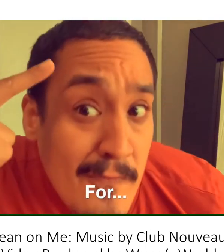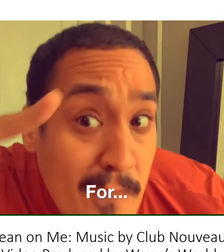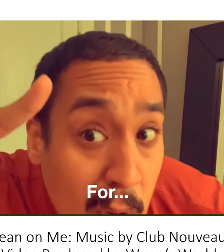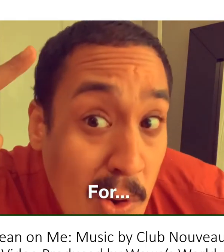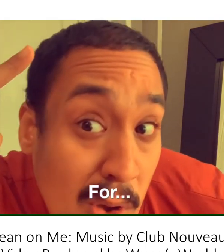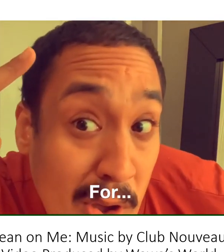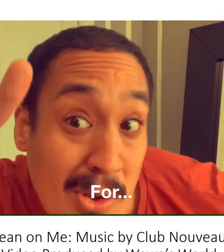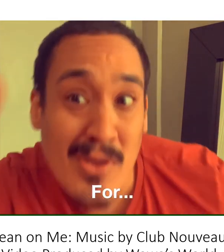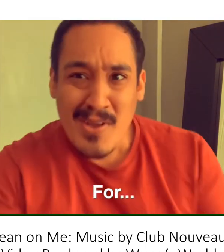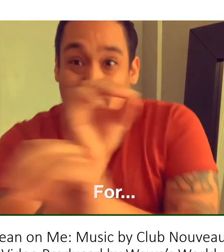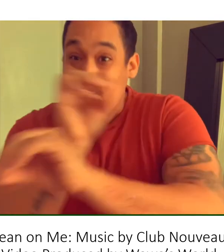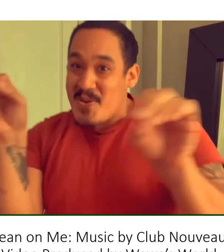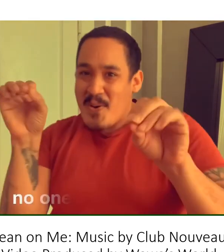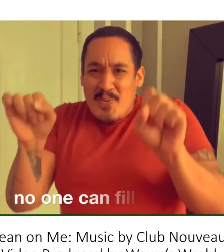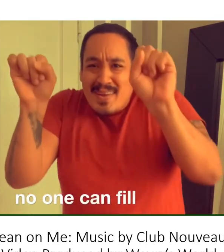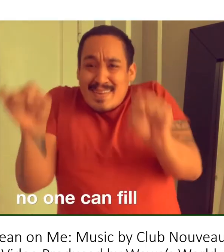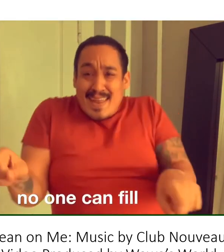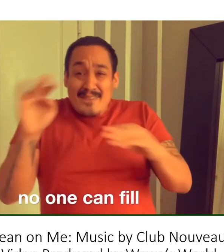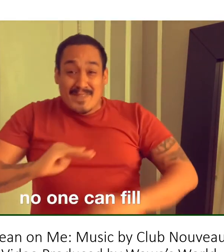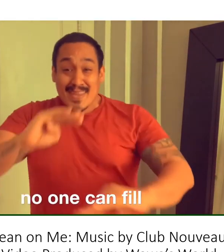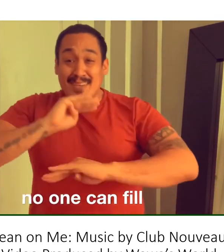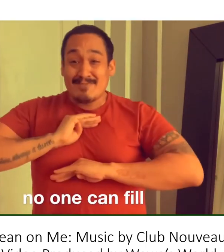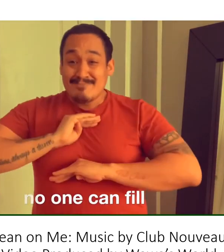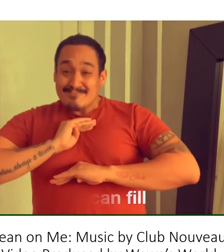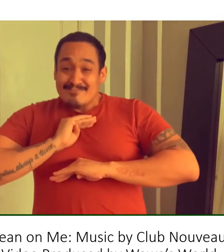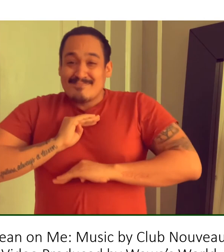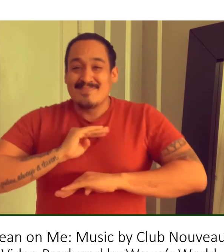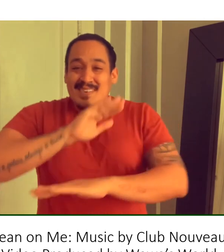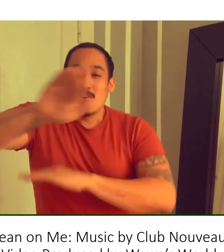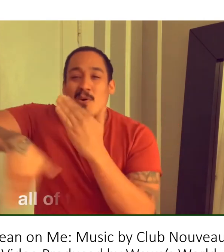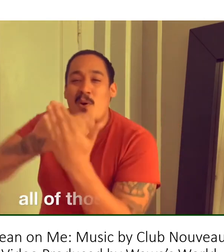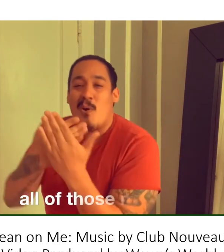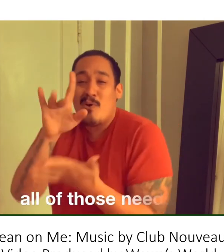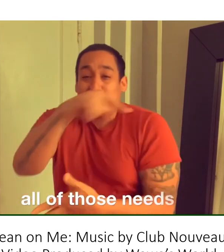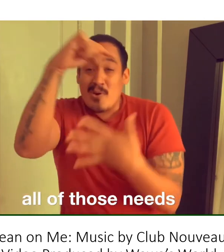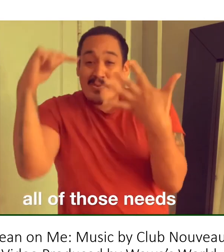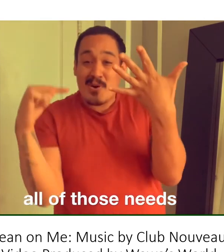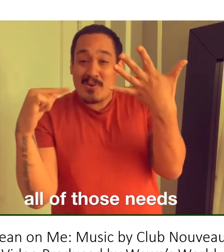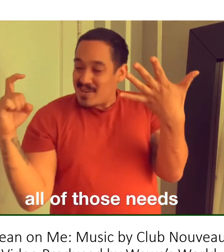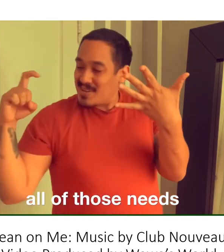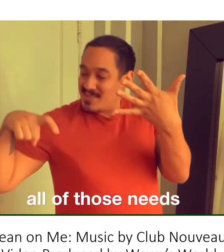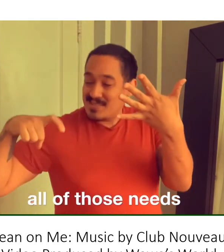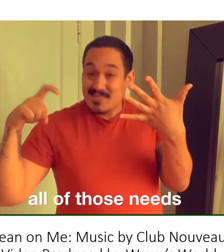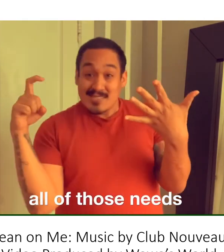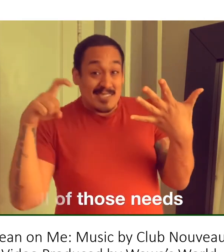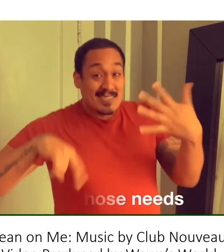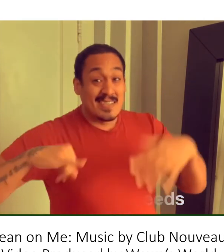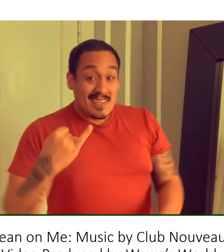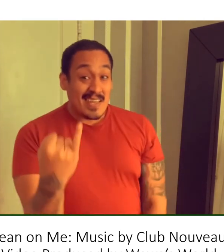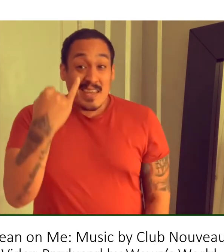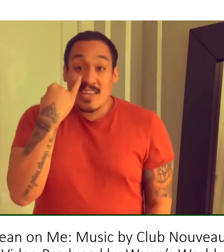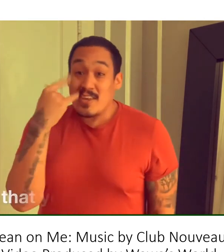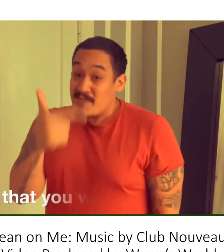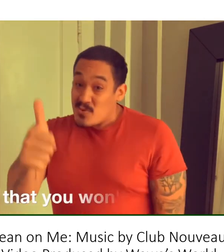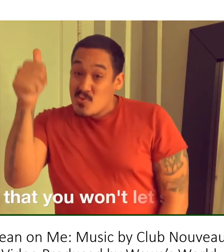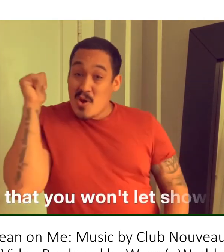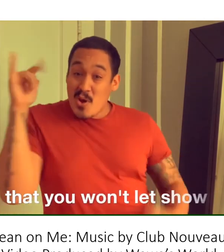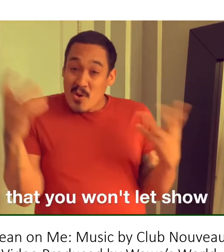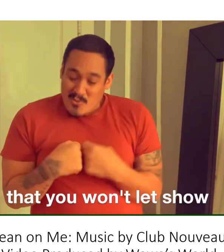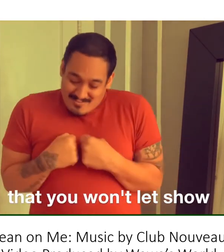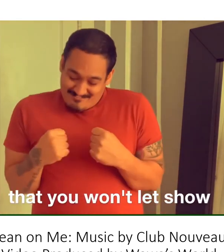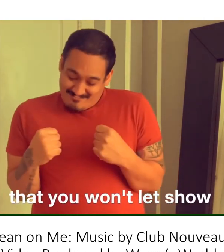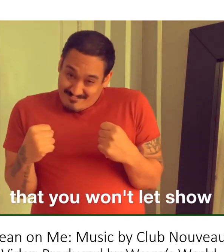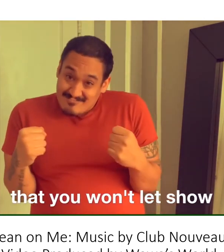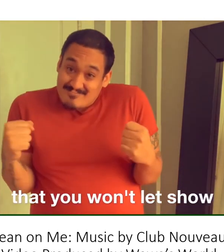Four, no one can feel, no heaven needs, and you